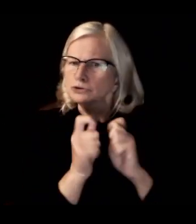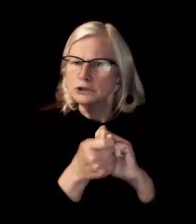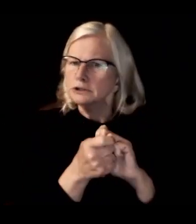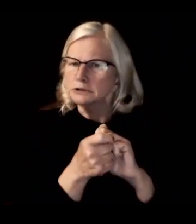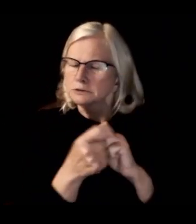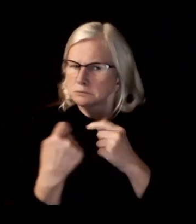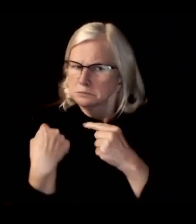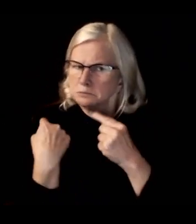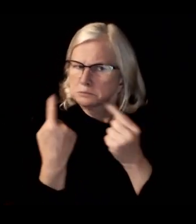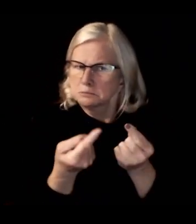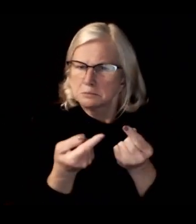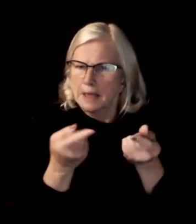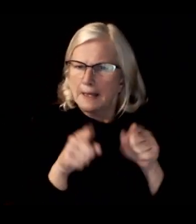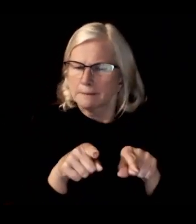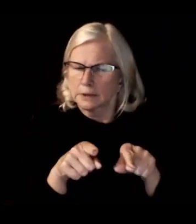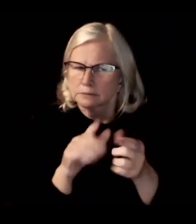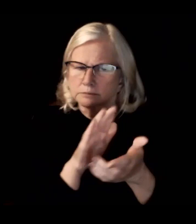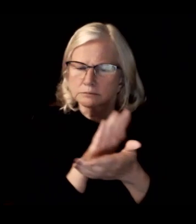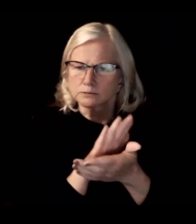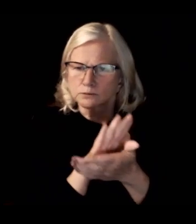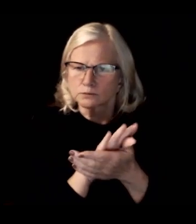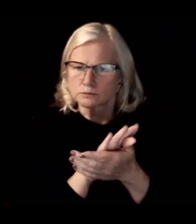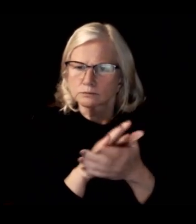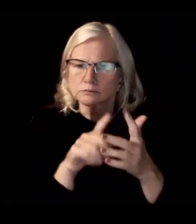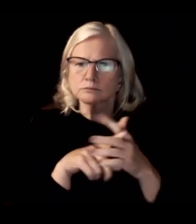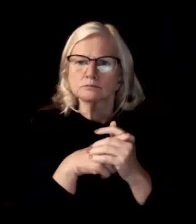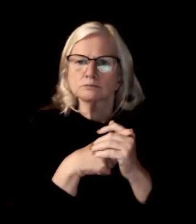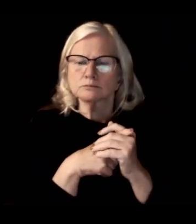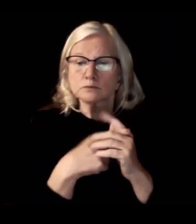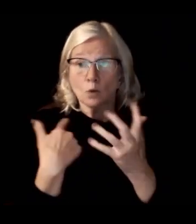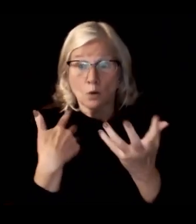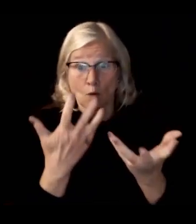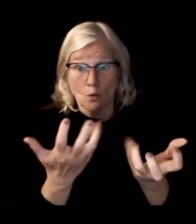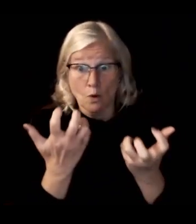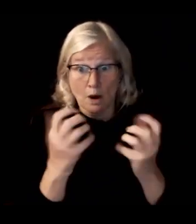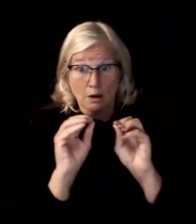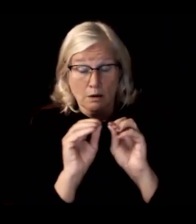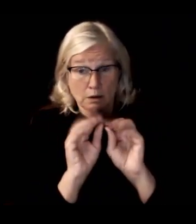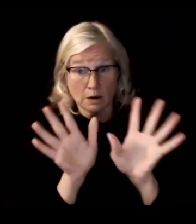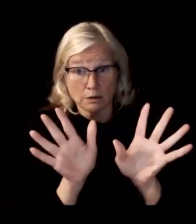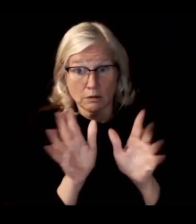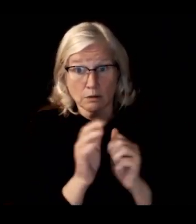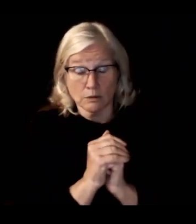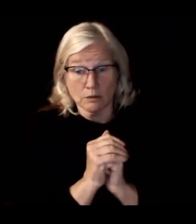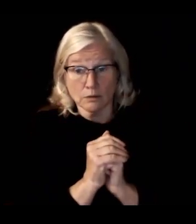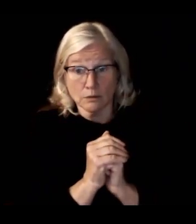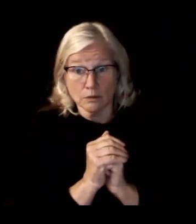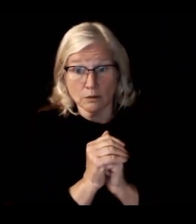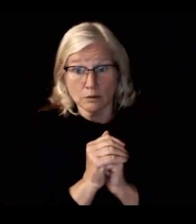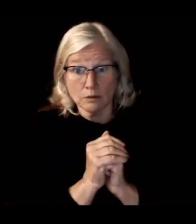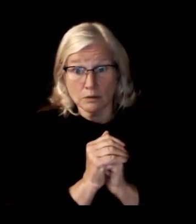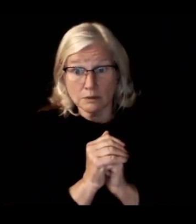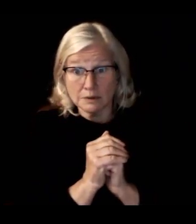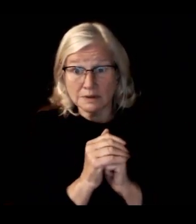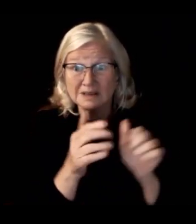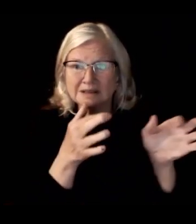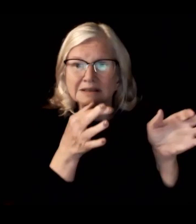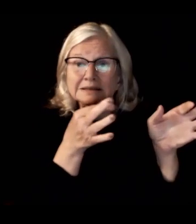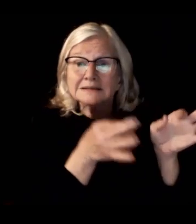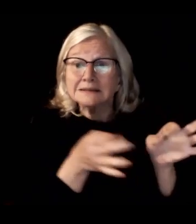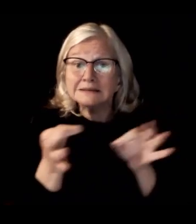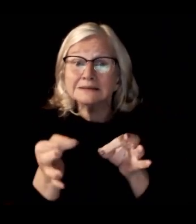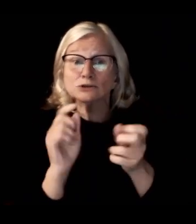that, the decisions about changing a learning model really have to do with multiple